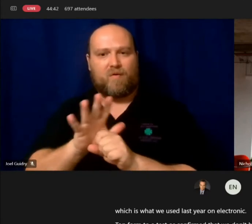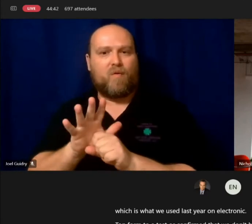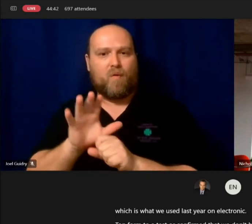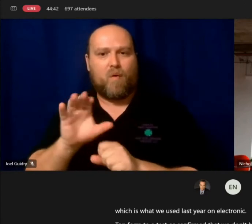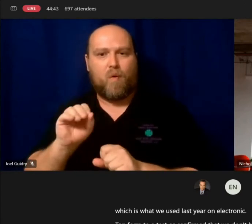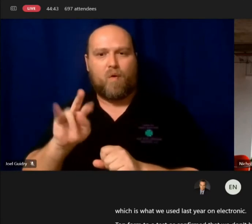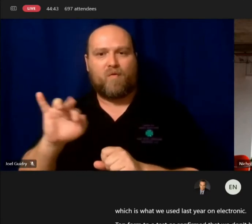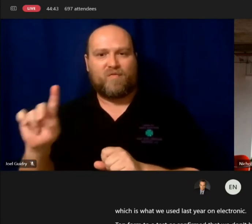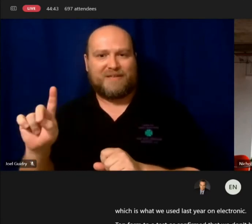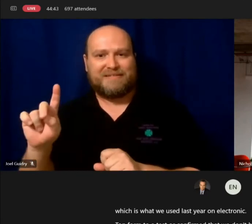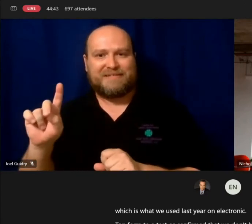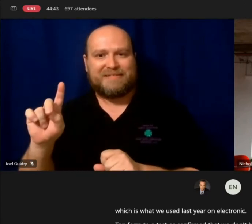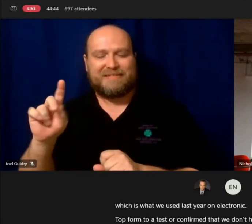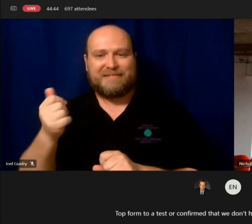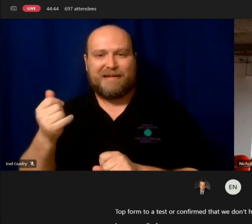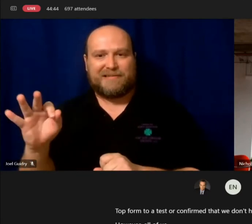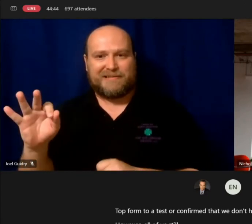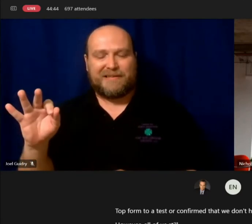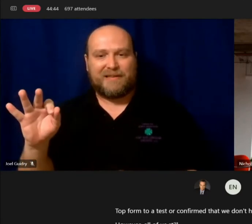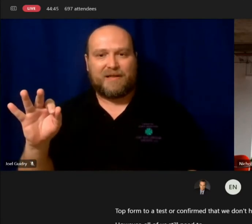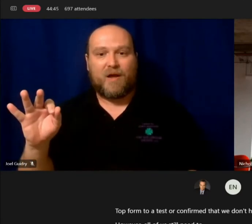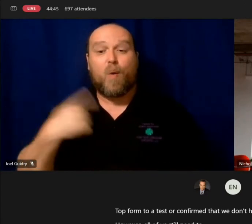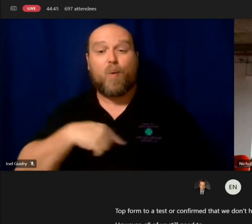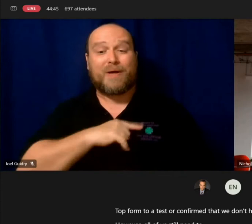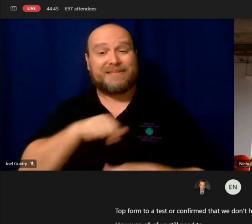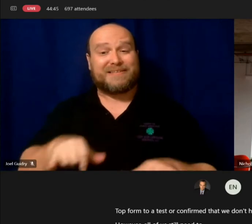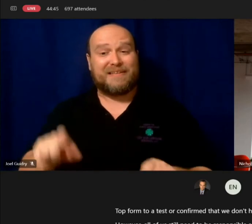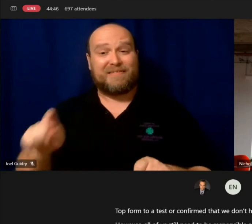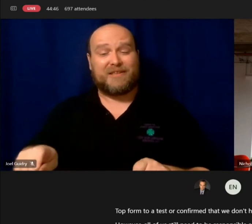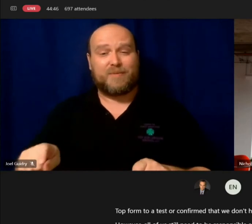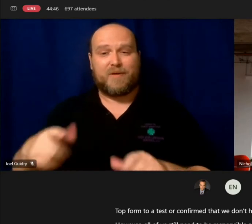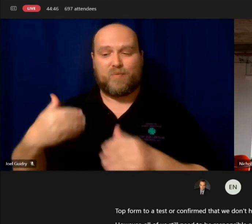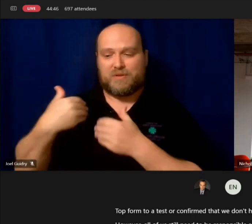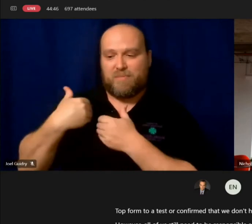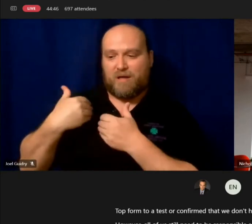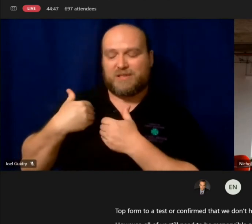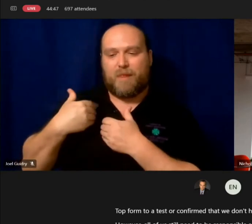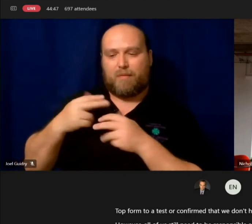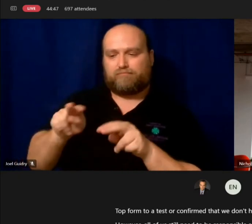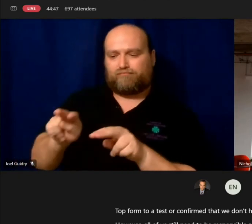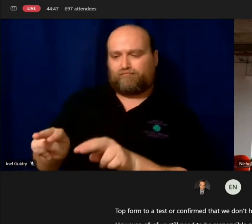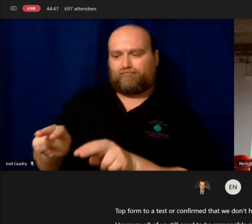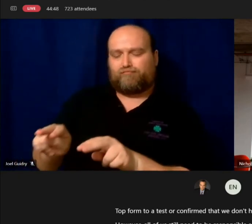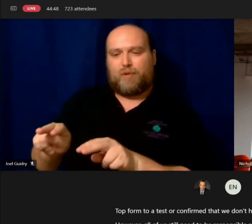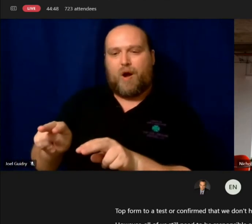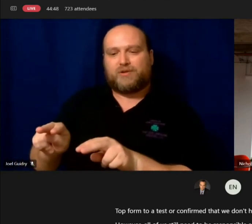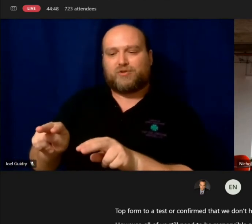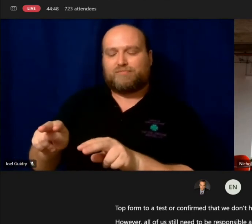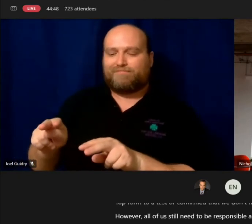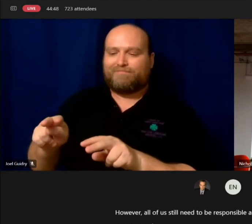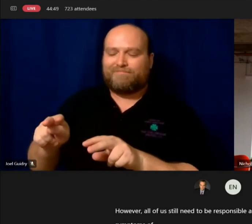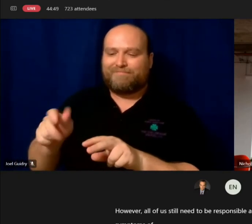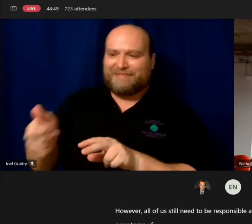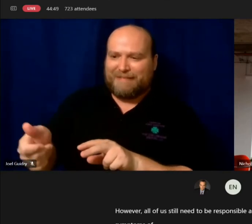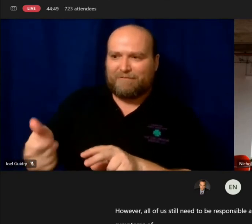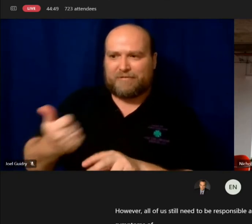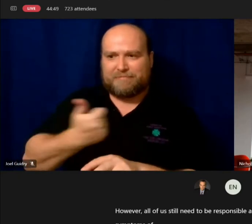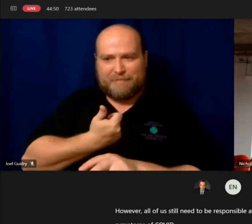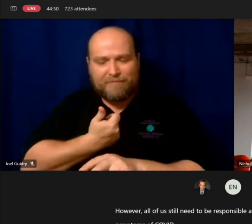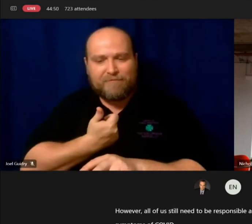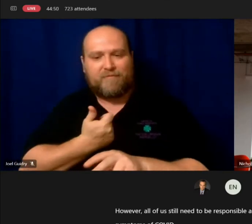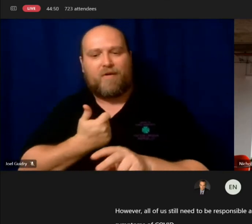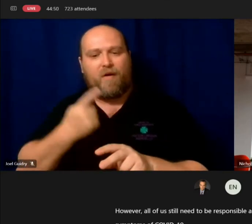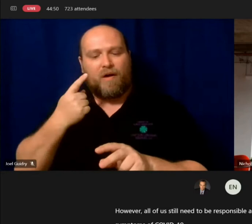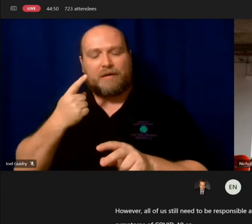still need to be responsible and committed to monitoring for symptoms of COVID-19. So Seattle Public Schools